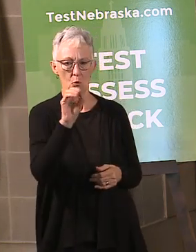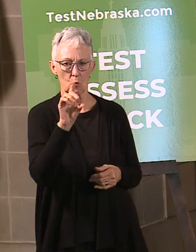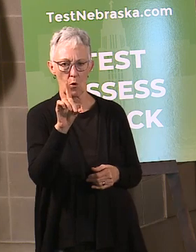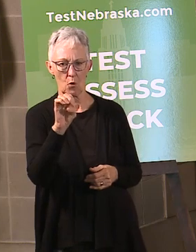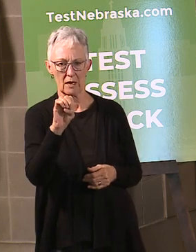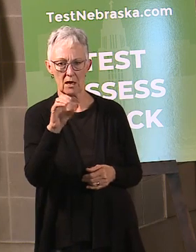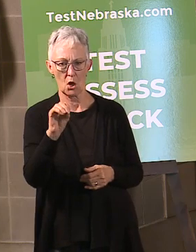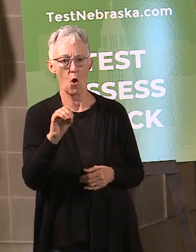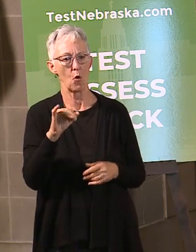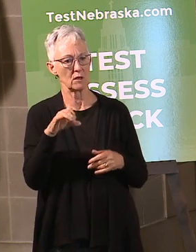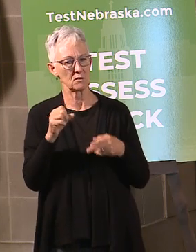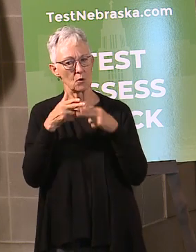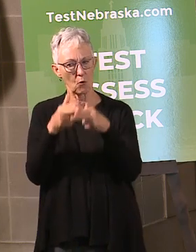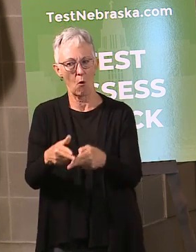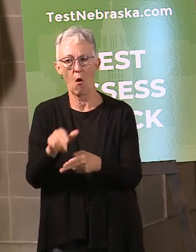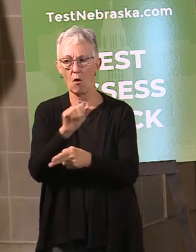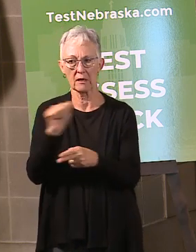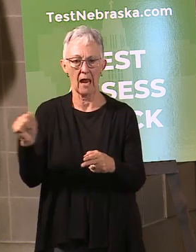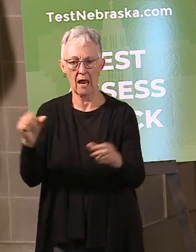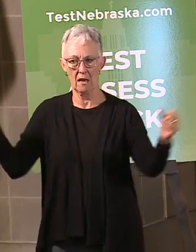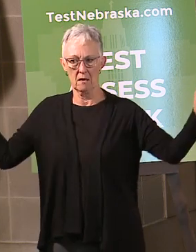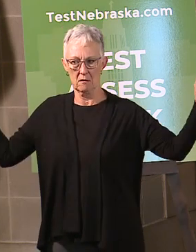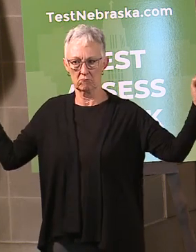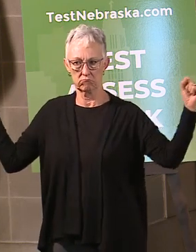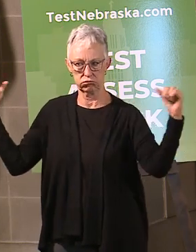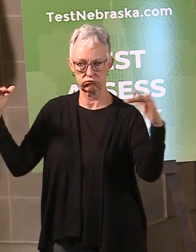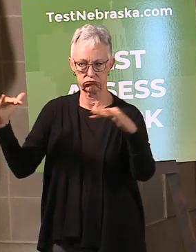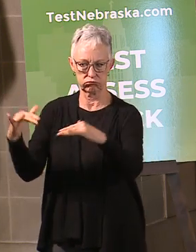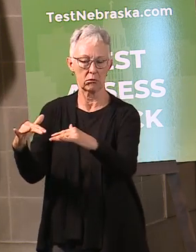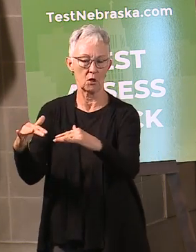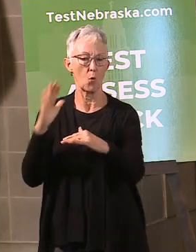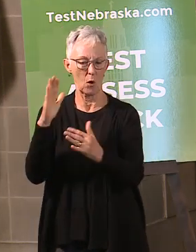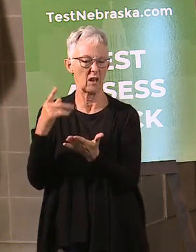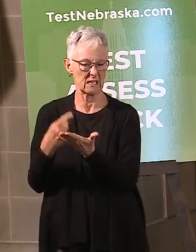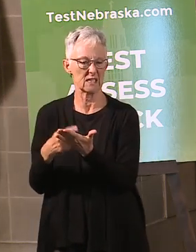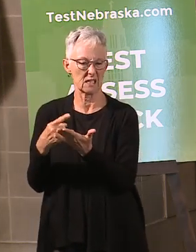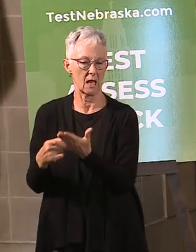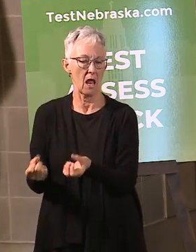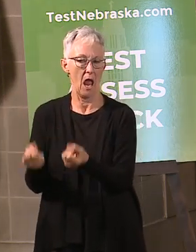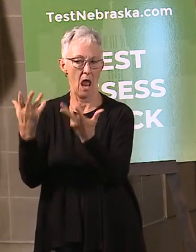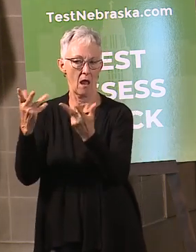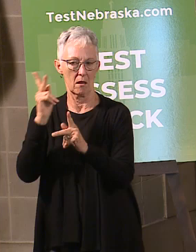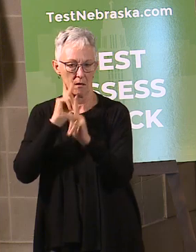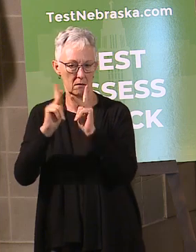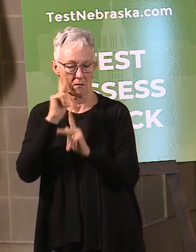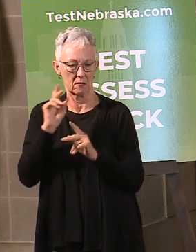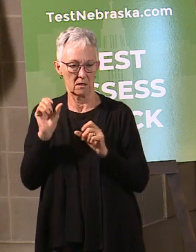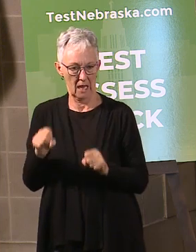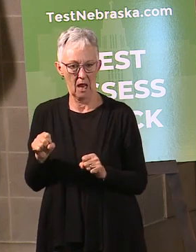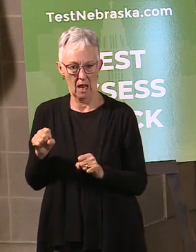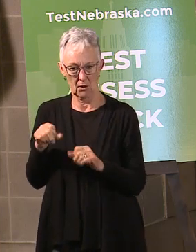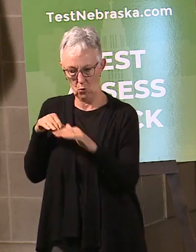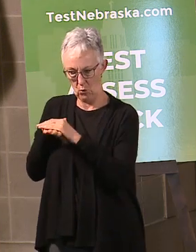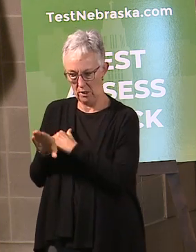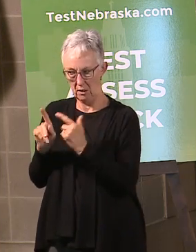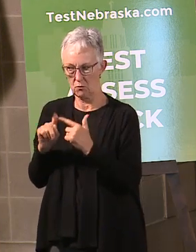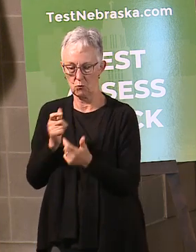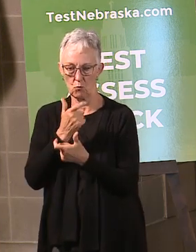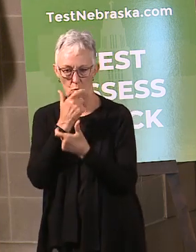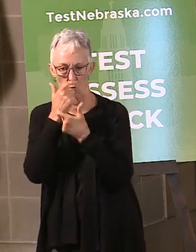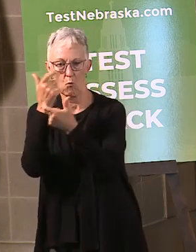about in a minute as far as how many people can come to see them. But again, for these other sports, following the May guideline, and we'll get